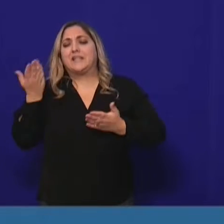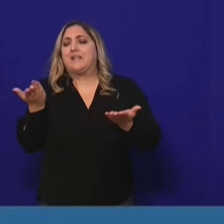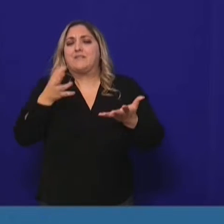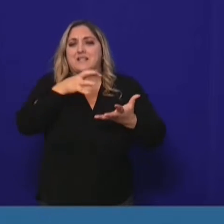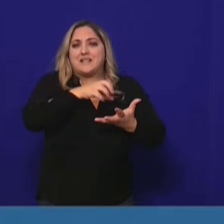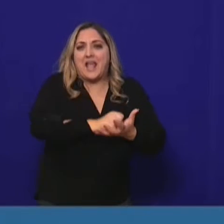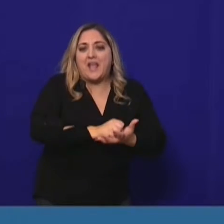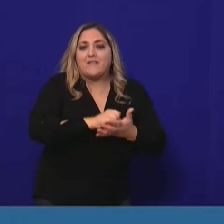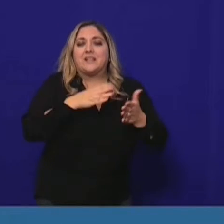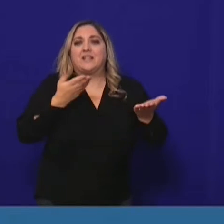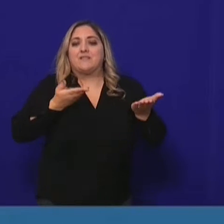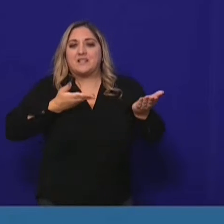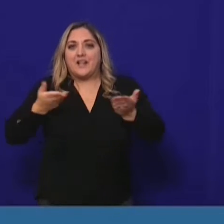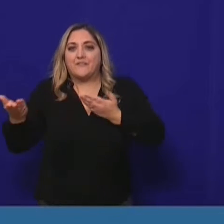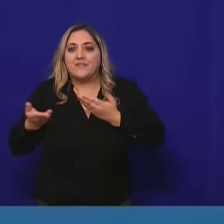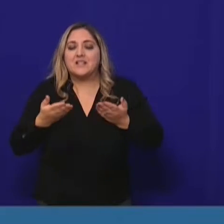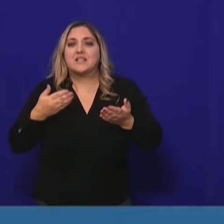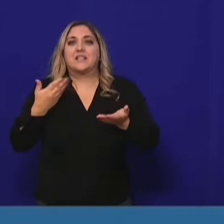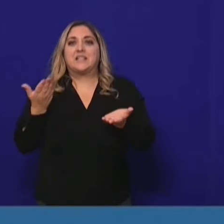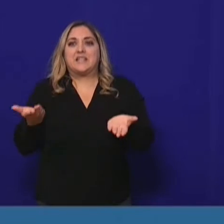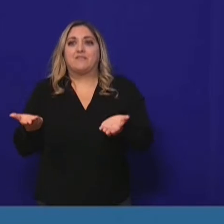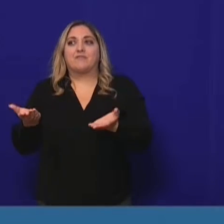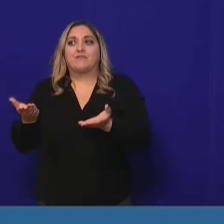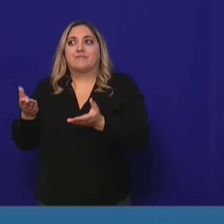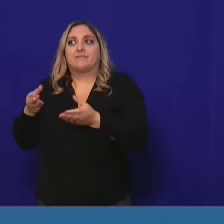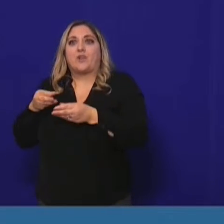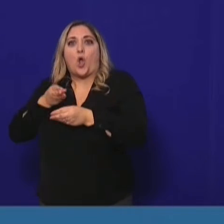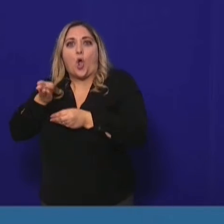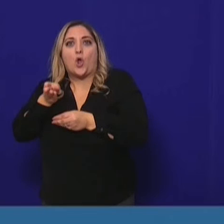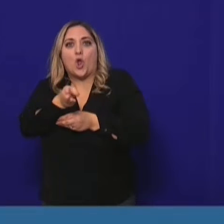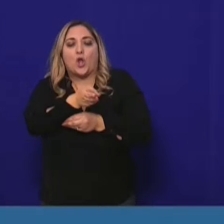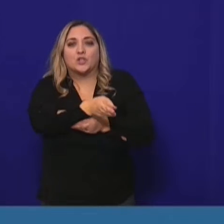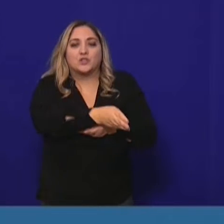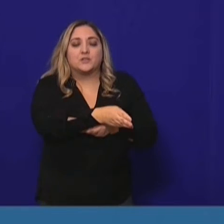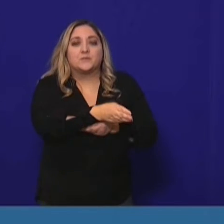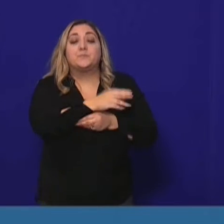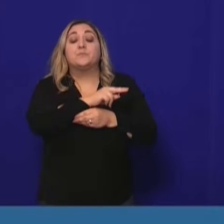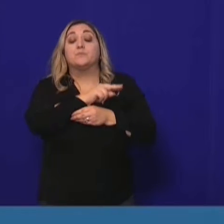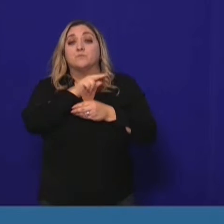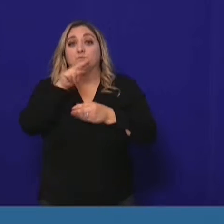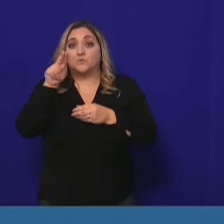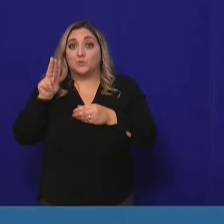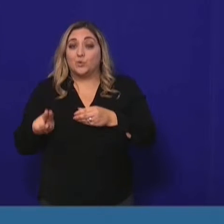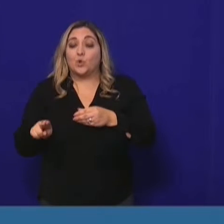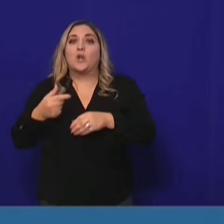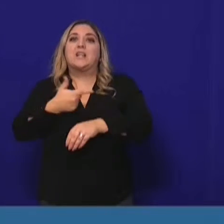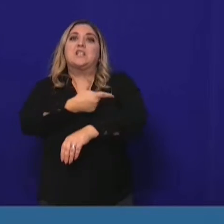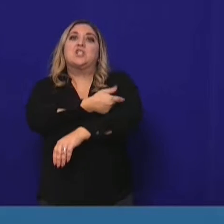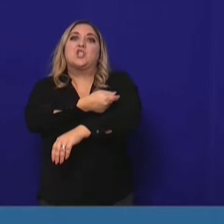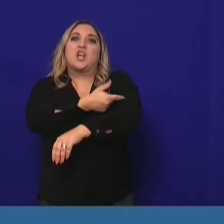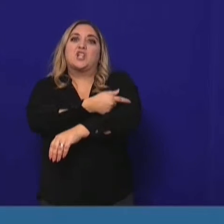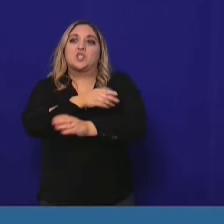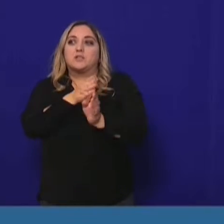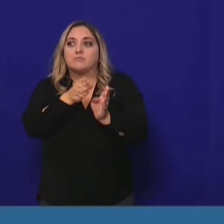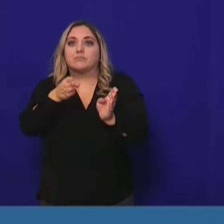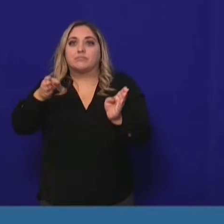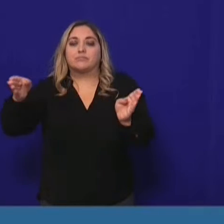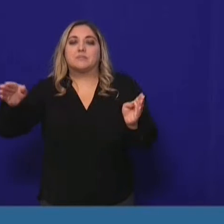ħajġu stored, għandna l-faċilitajiet fejn ħajġu stored u wkoll il-pjan ta' kif huma ħajġu qegħdin